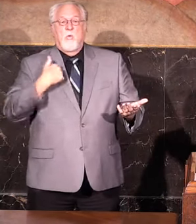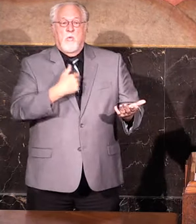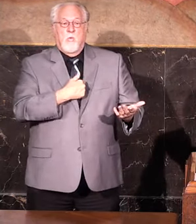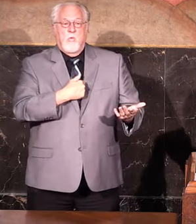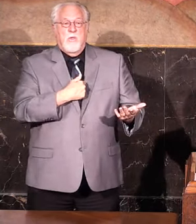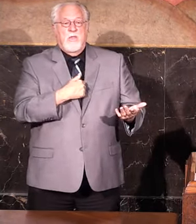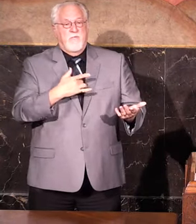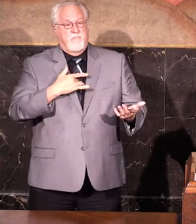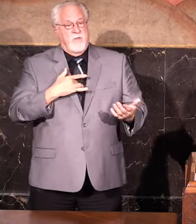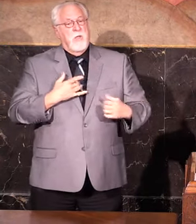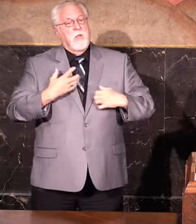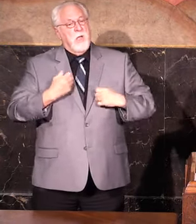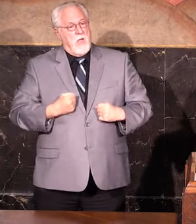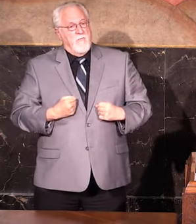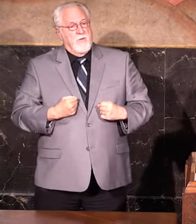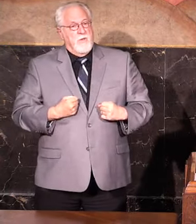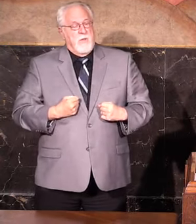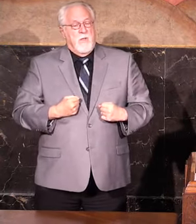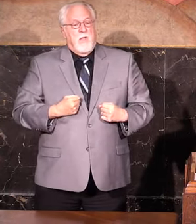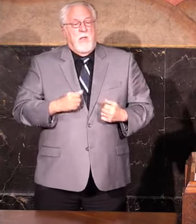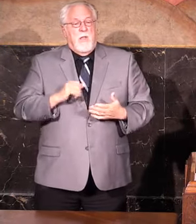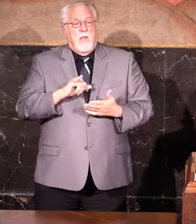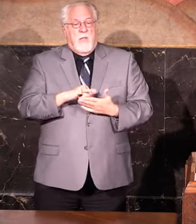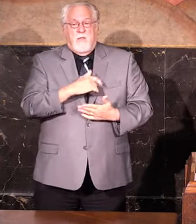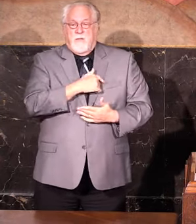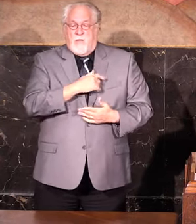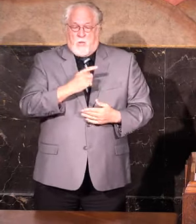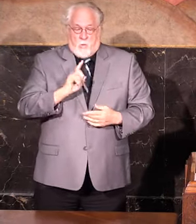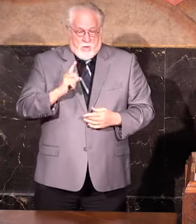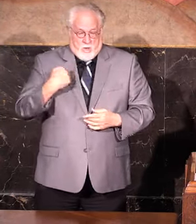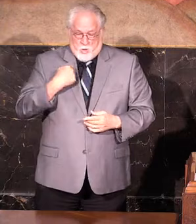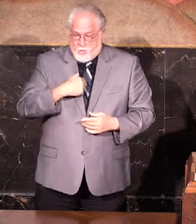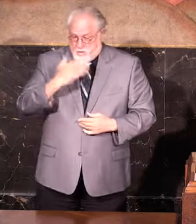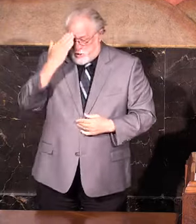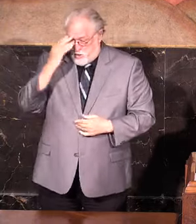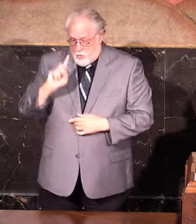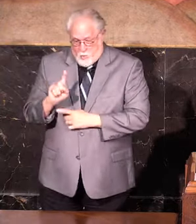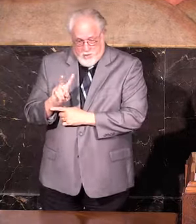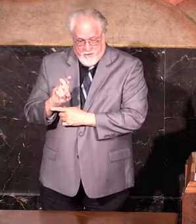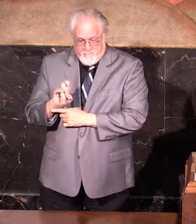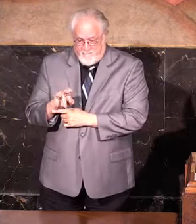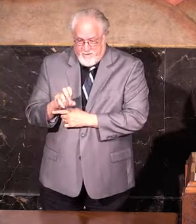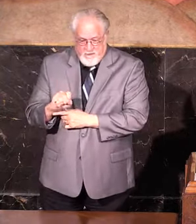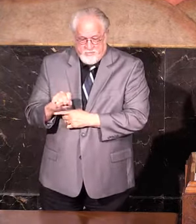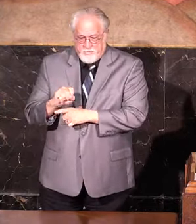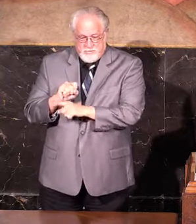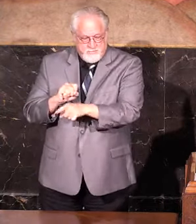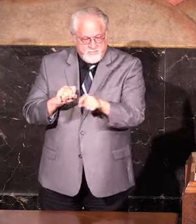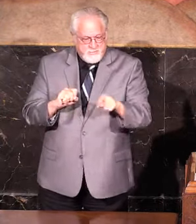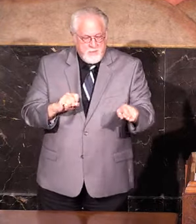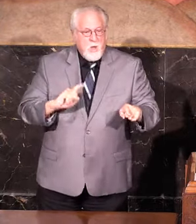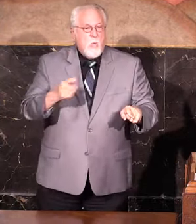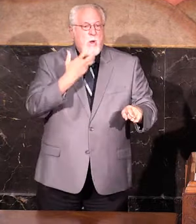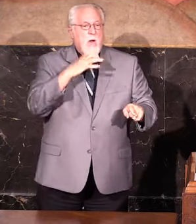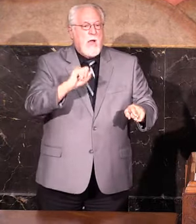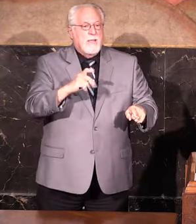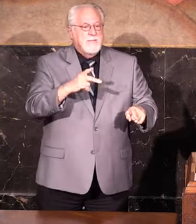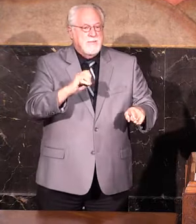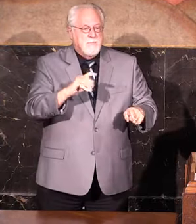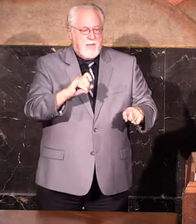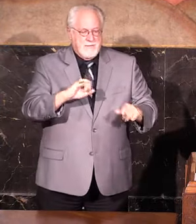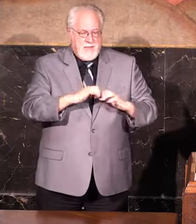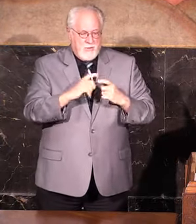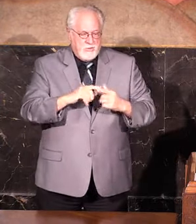feel confident as we move forward that we know where the virus is, where the hot spots are, what we can do to tamp down on